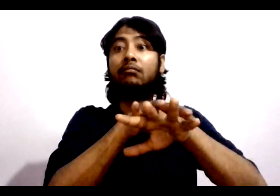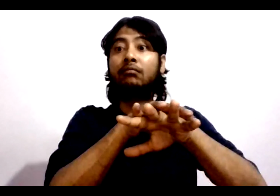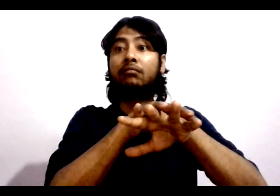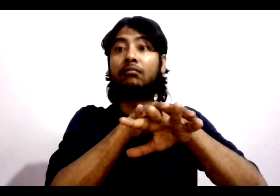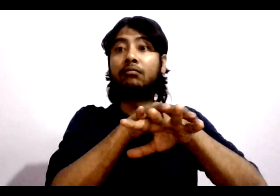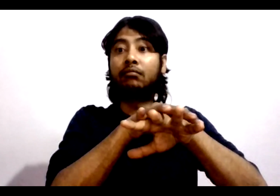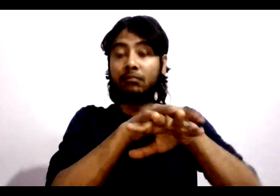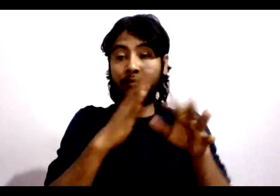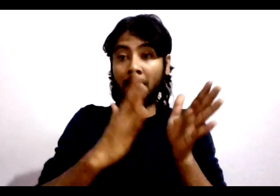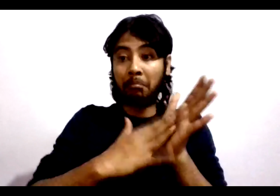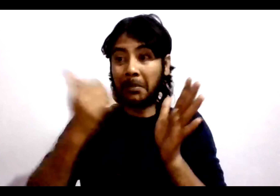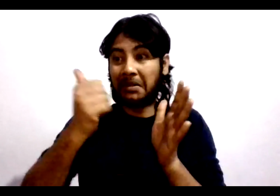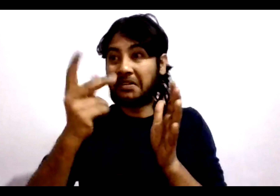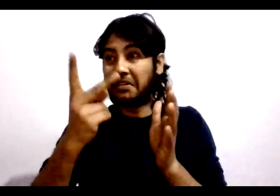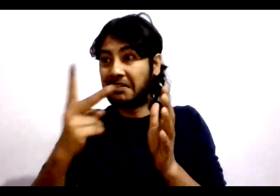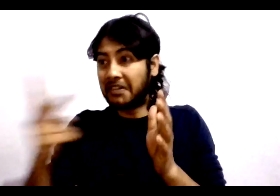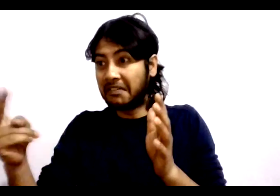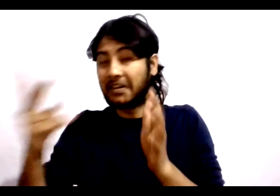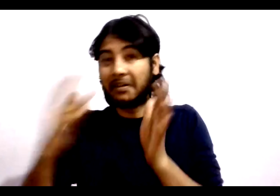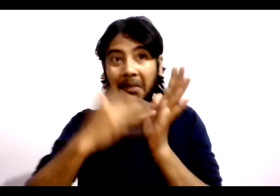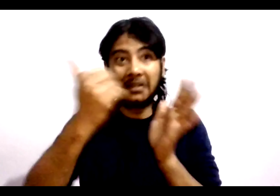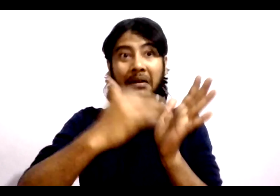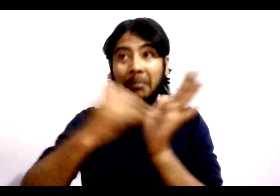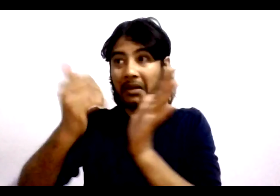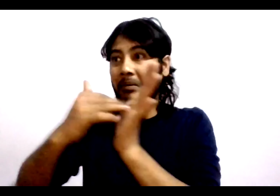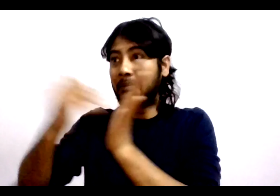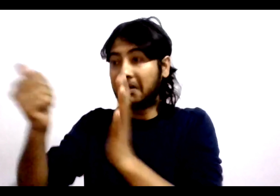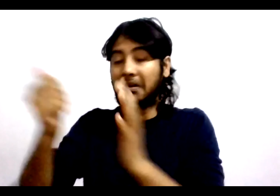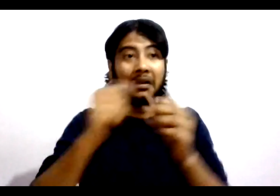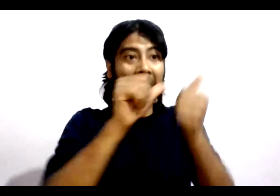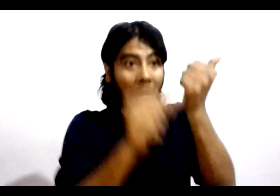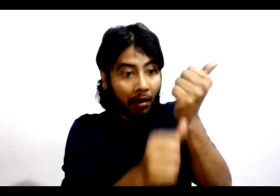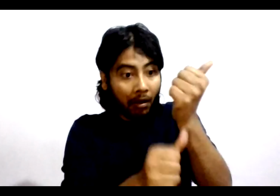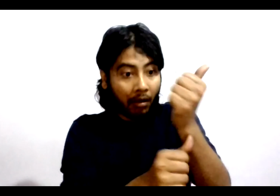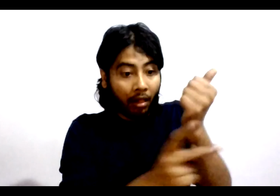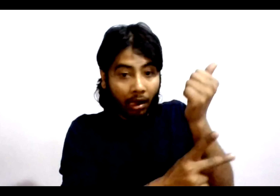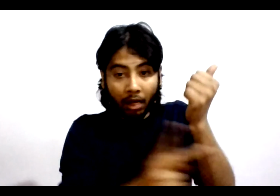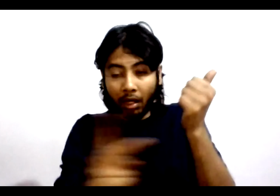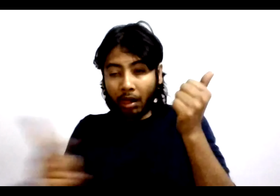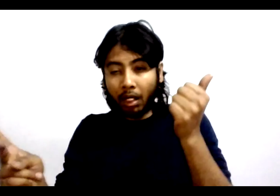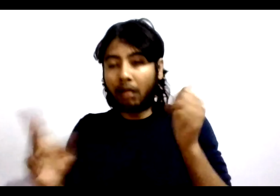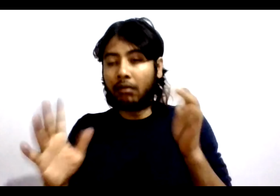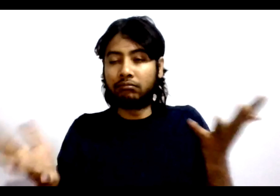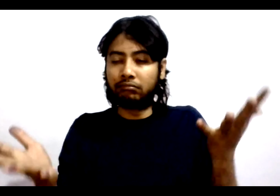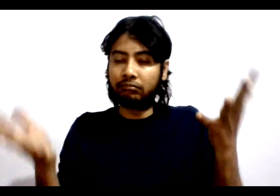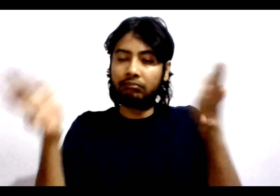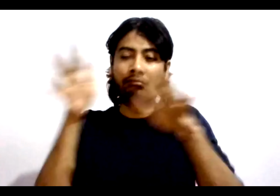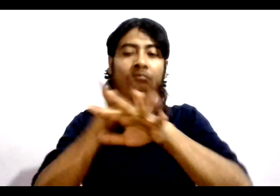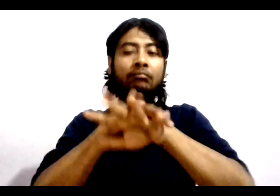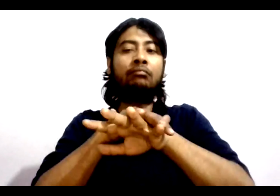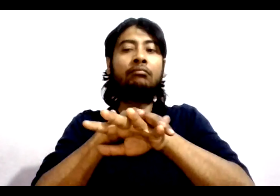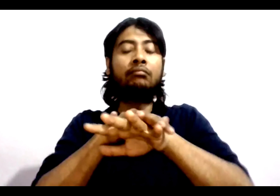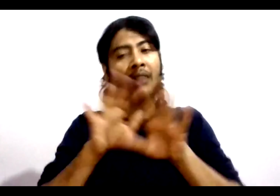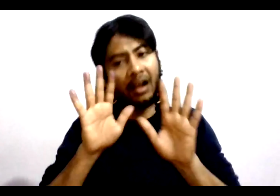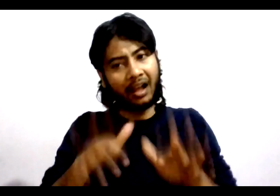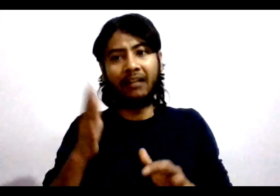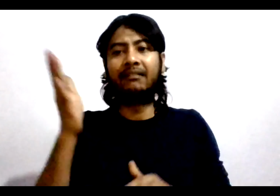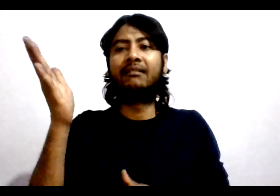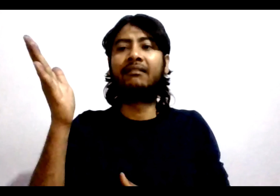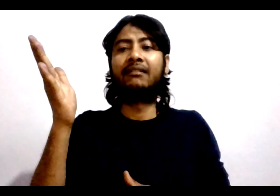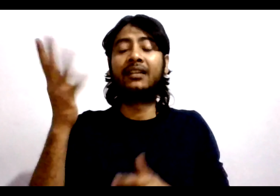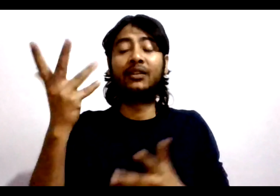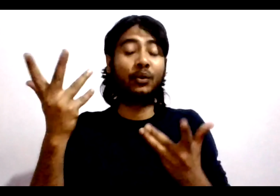ministers and different departments. So it is absolutely up to the states as to how they want to organize their work, and the